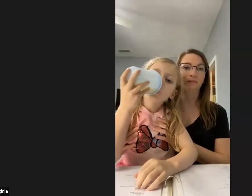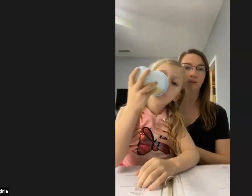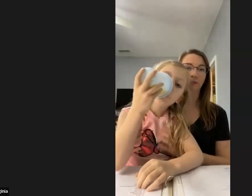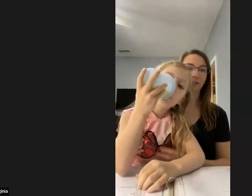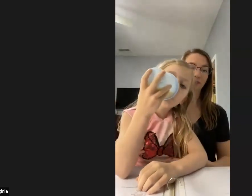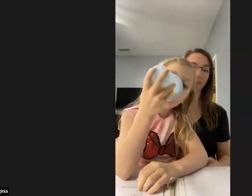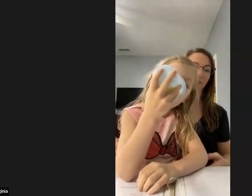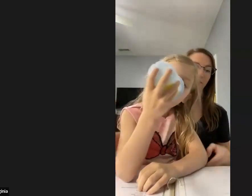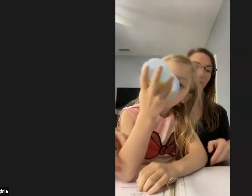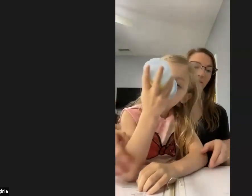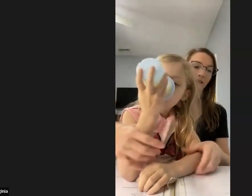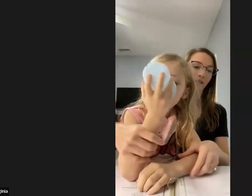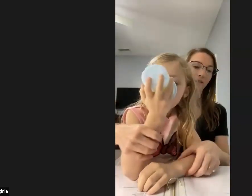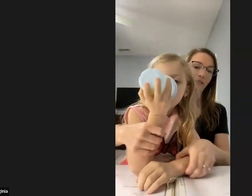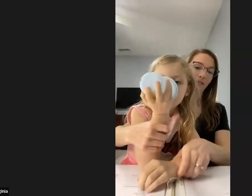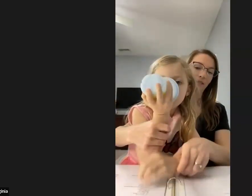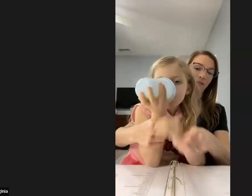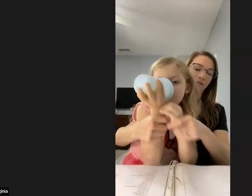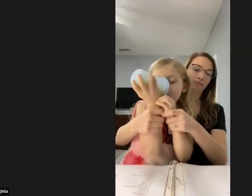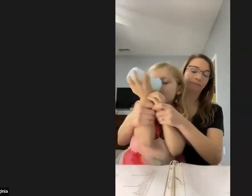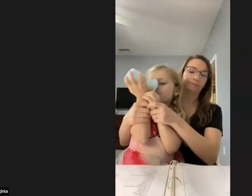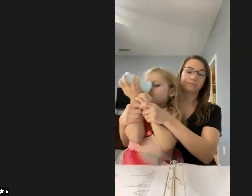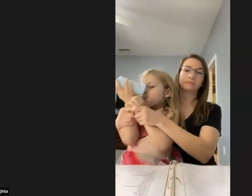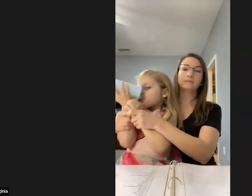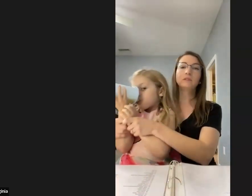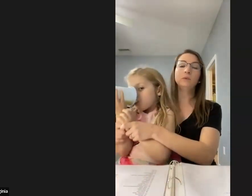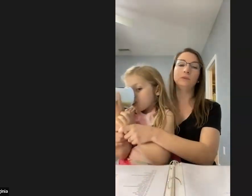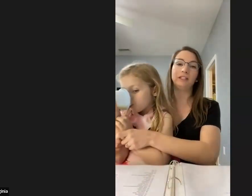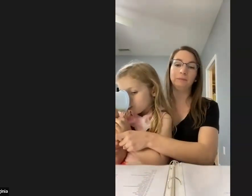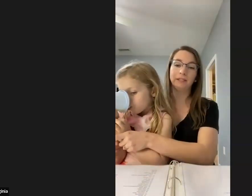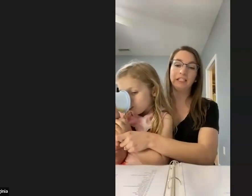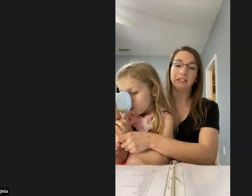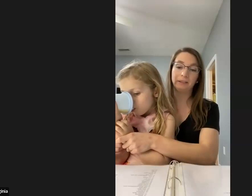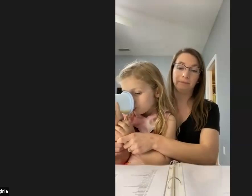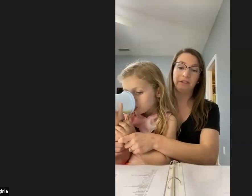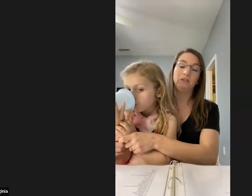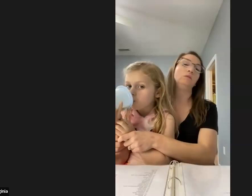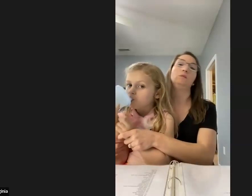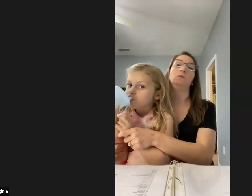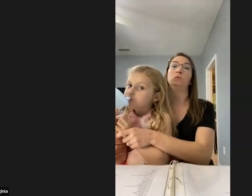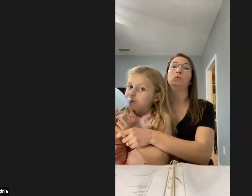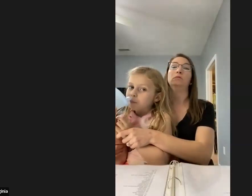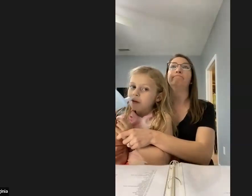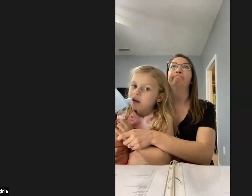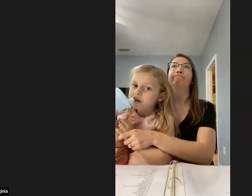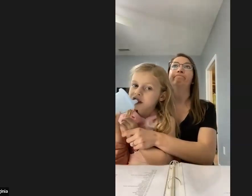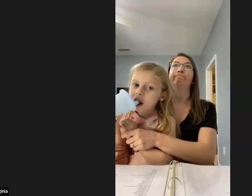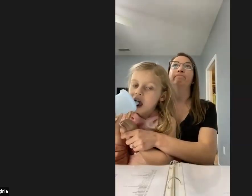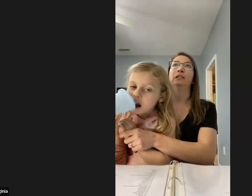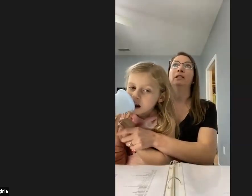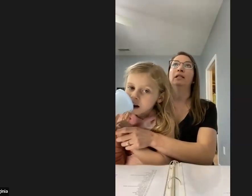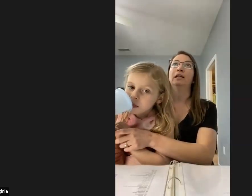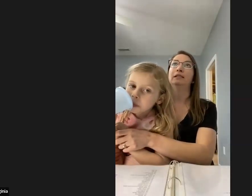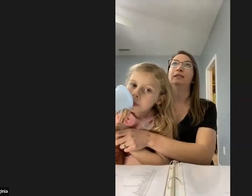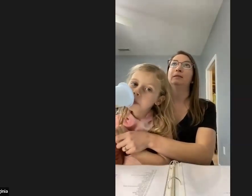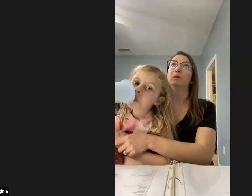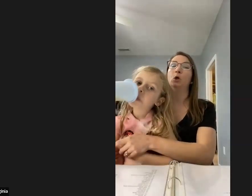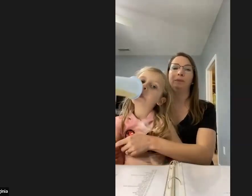No questions? All right. Would anybody like me to ask them